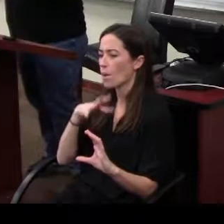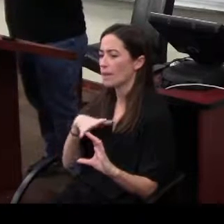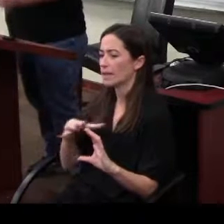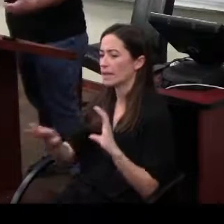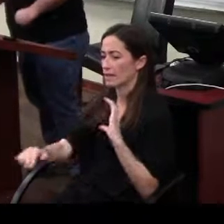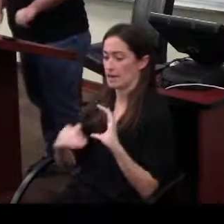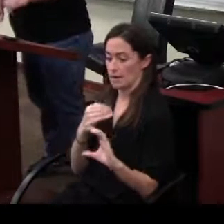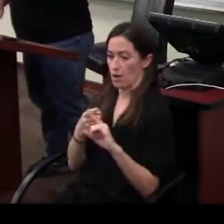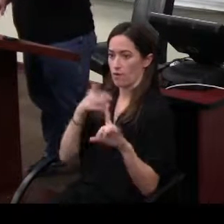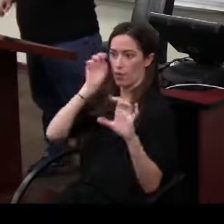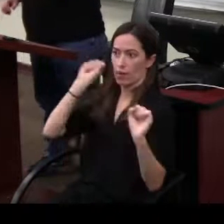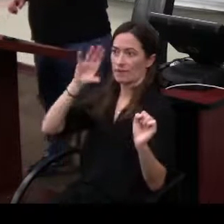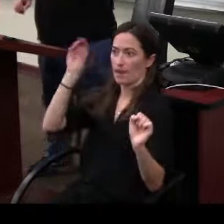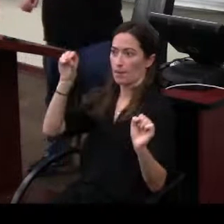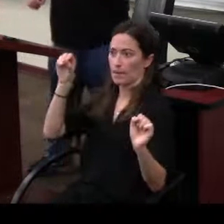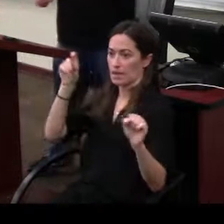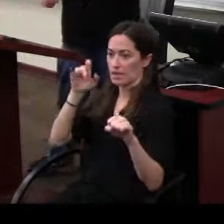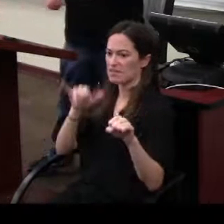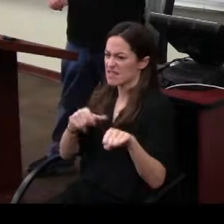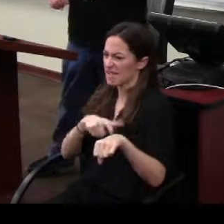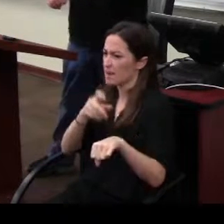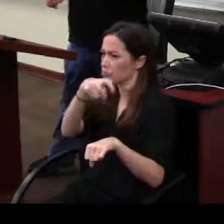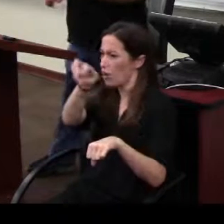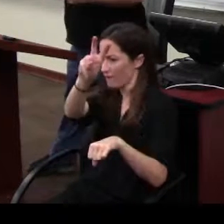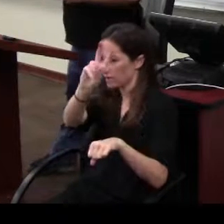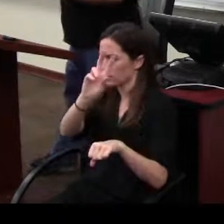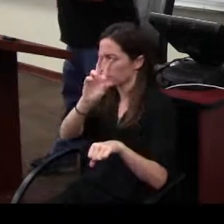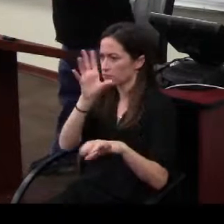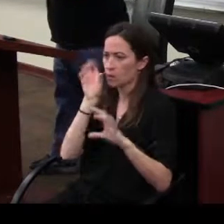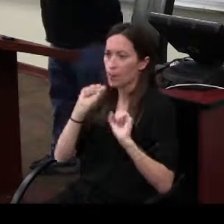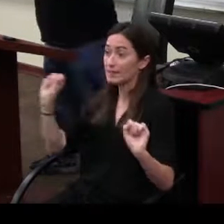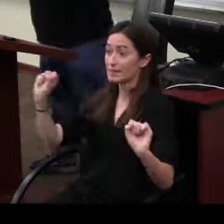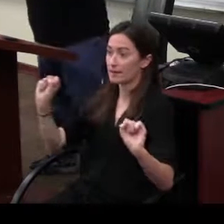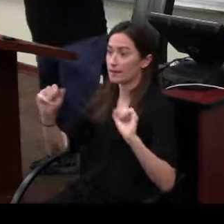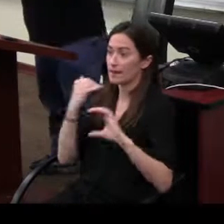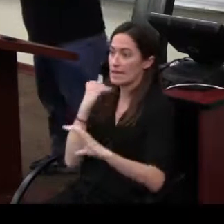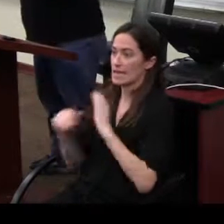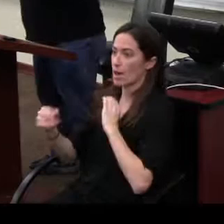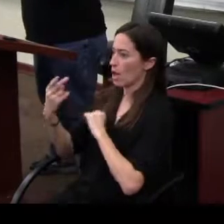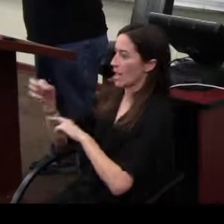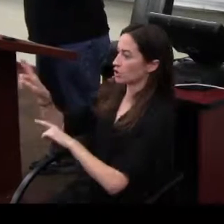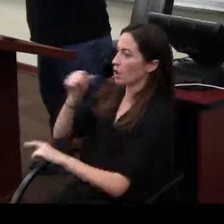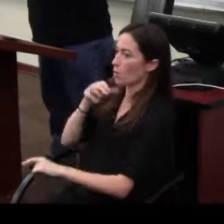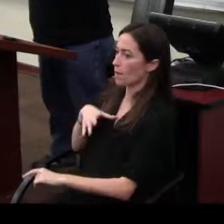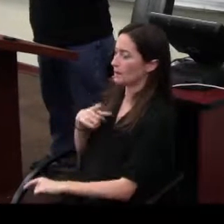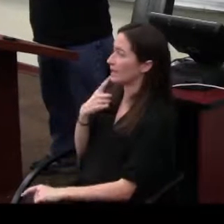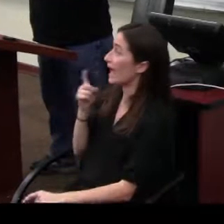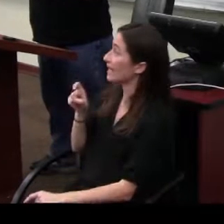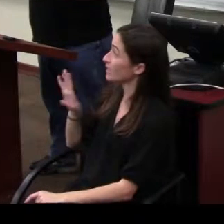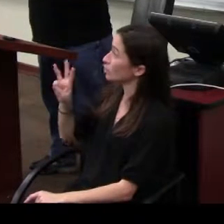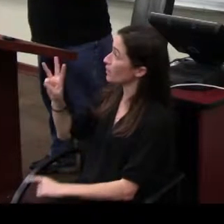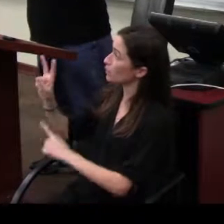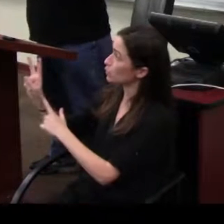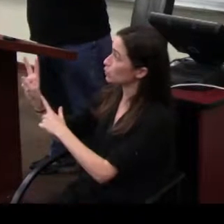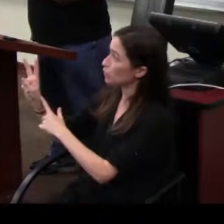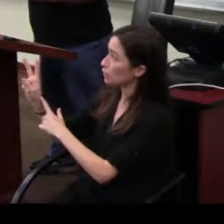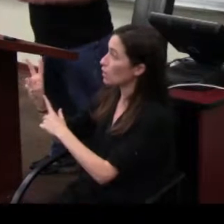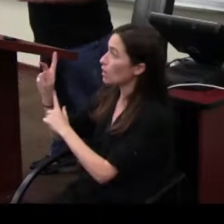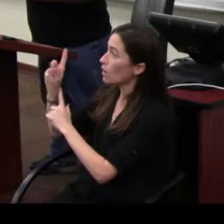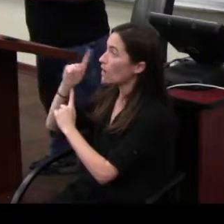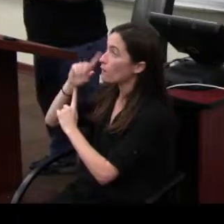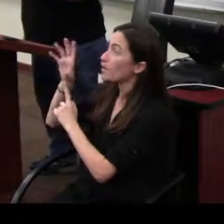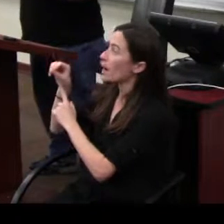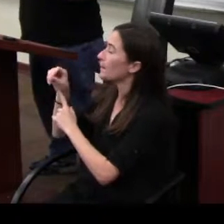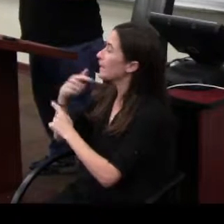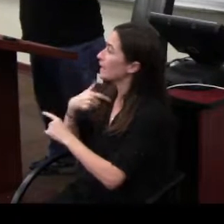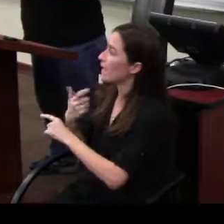company, who was out traveling at the time, said, hey, we need your W-2s, or I need the W-2s. I'm about